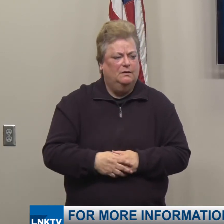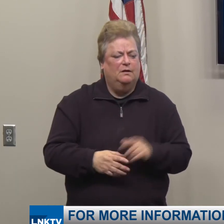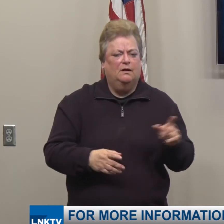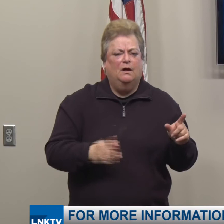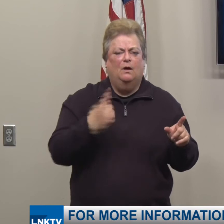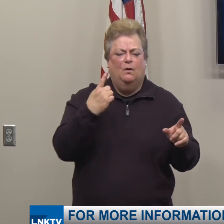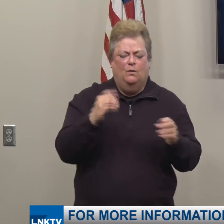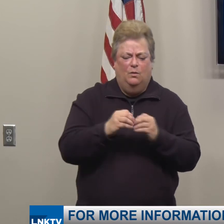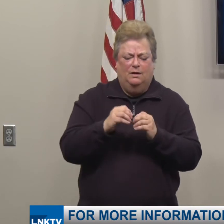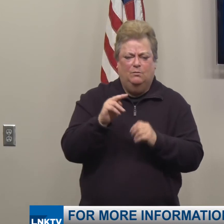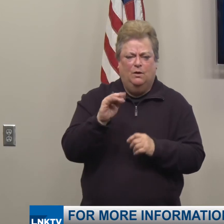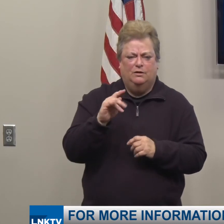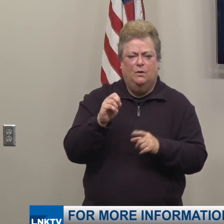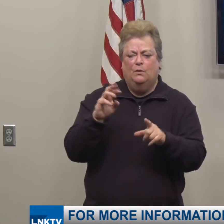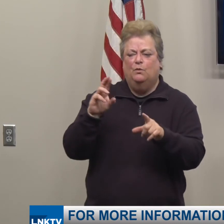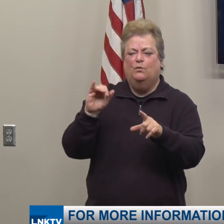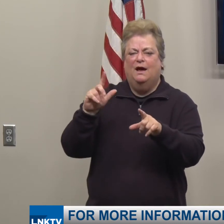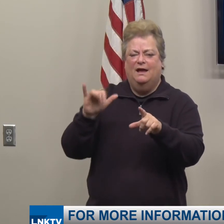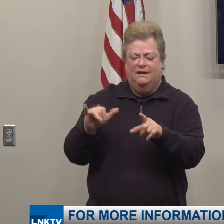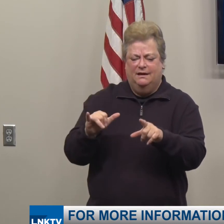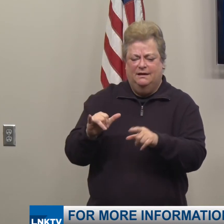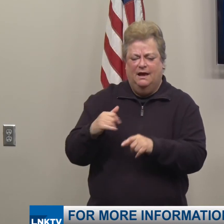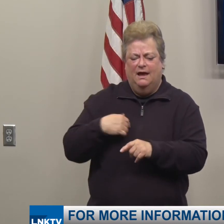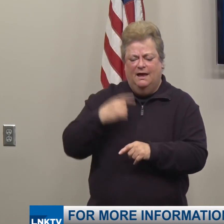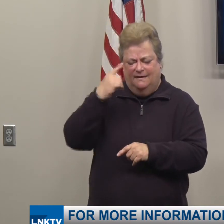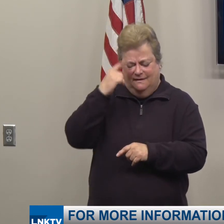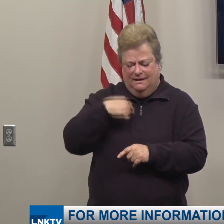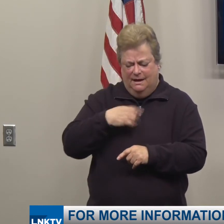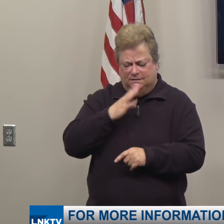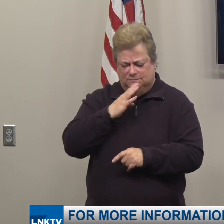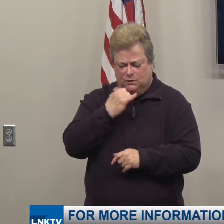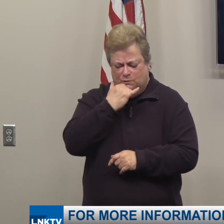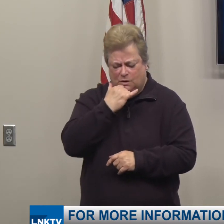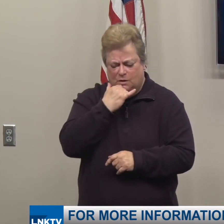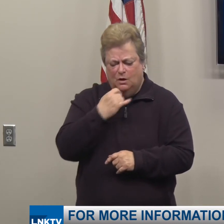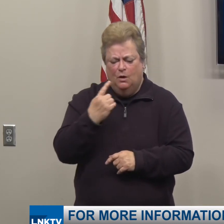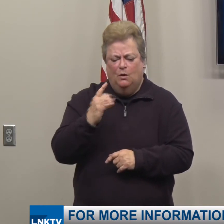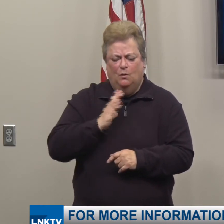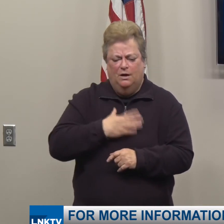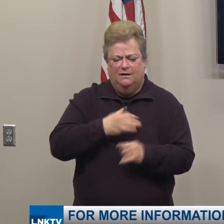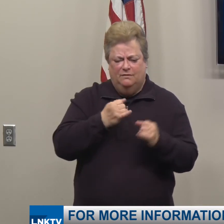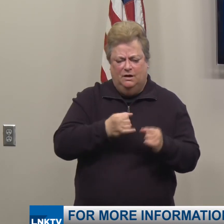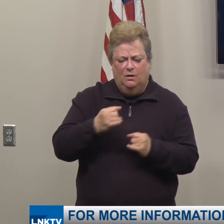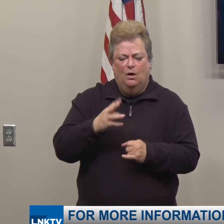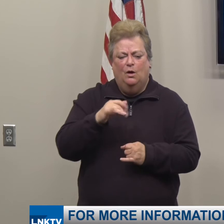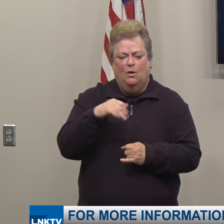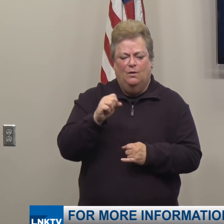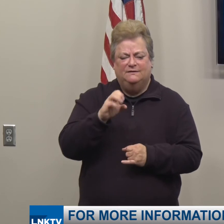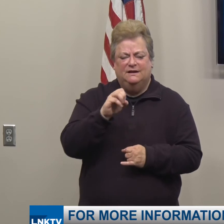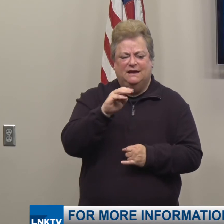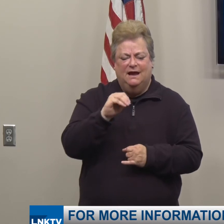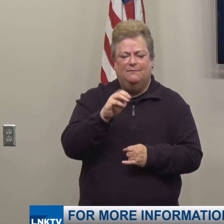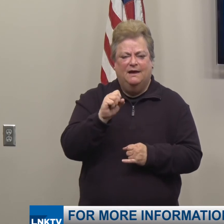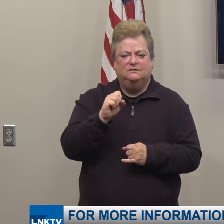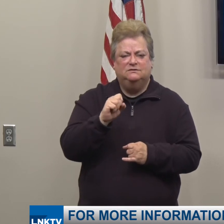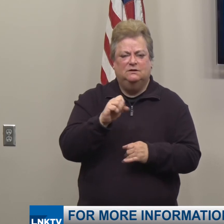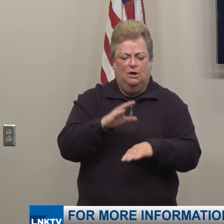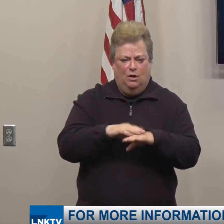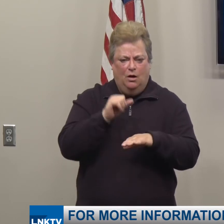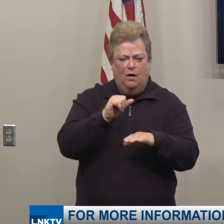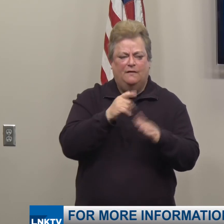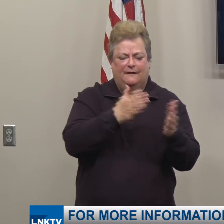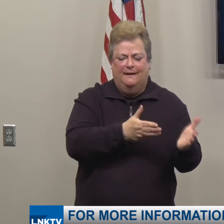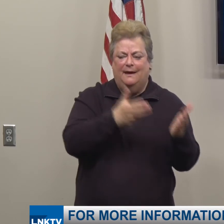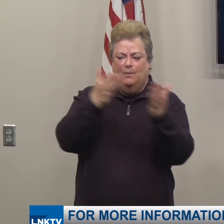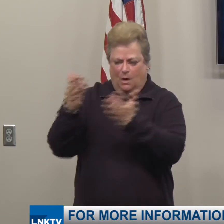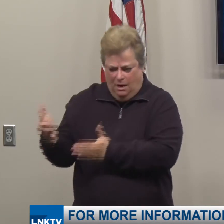And one more note, Lee, I think I misspoke. You know, one of our individuals was an EMS call that was taken to the